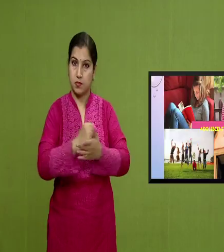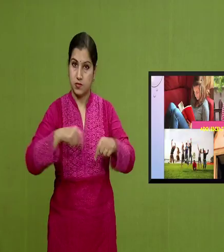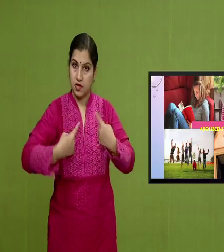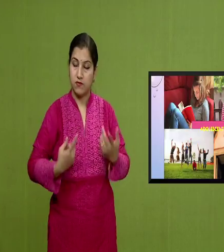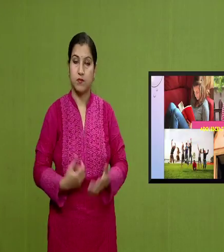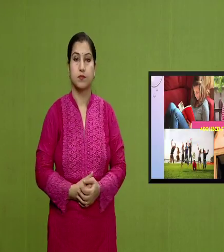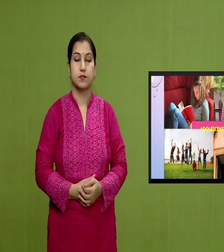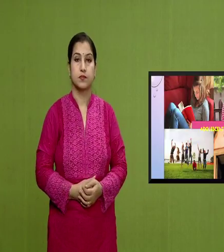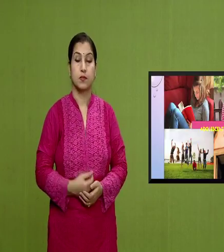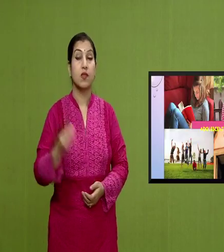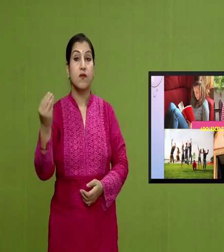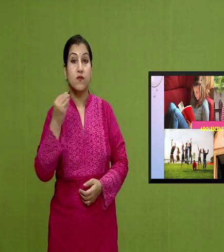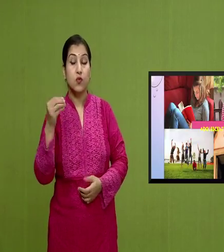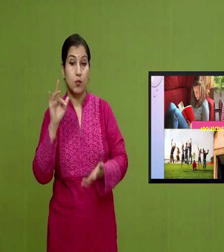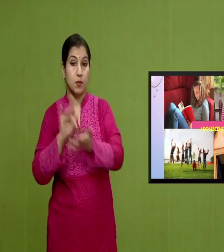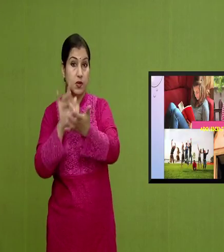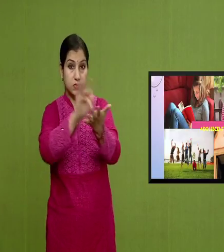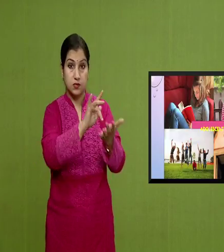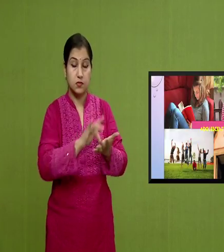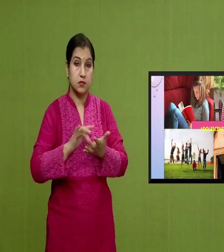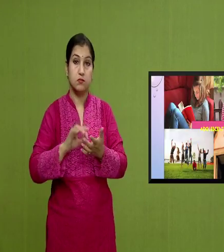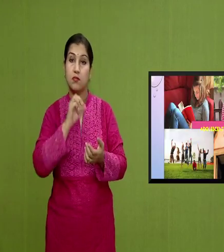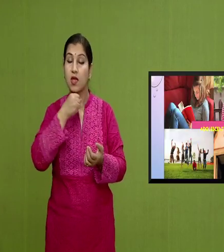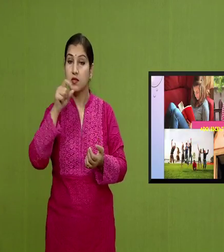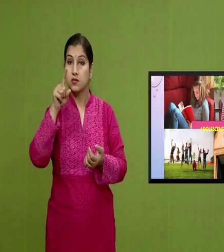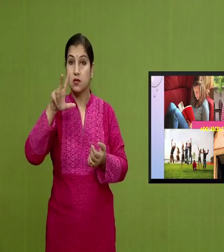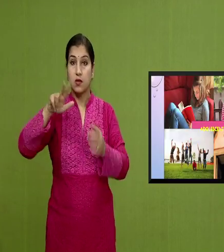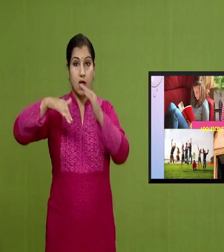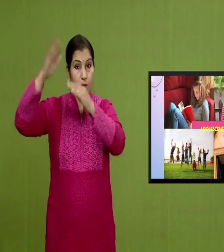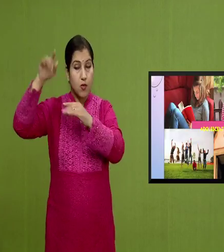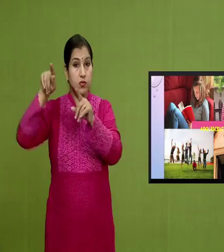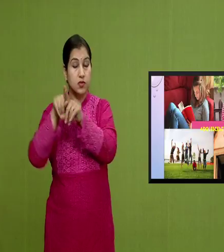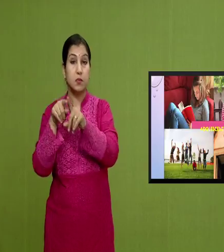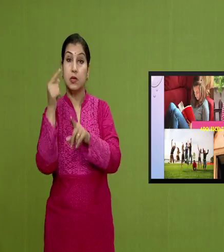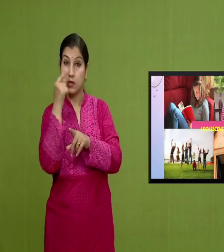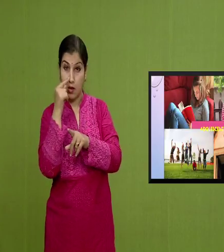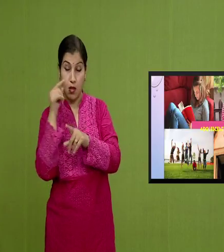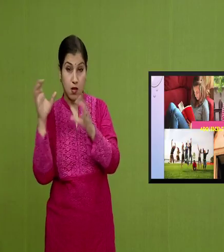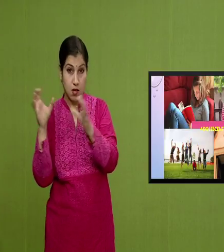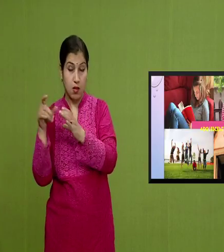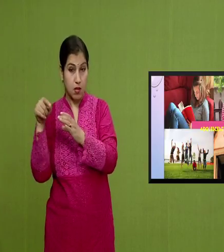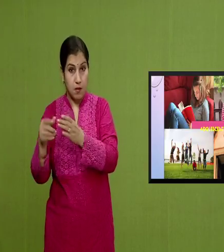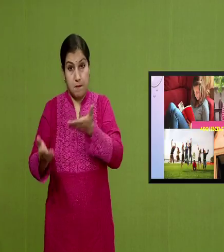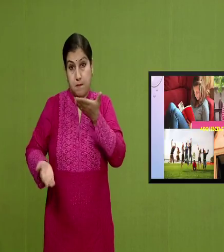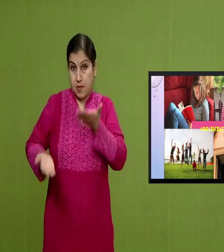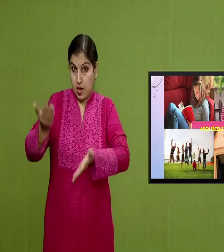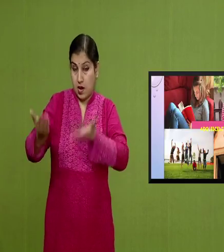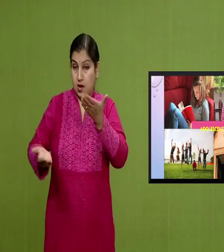In some communities, adolescents, particularly the girls, may have to indulge